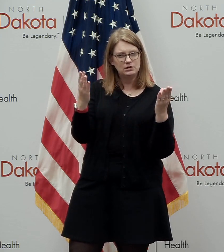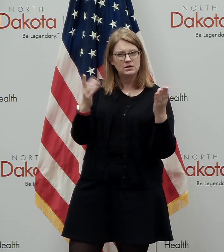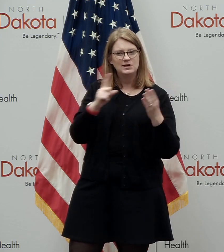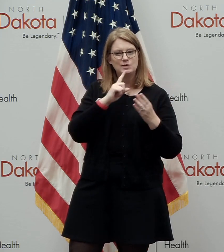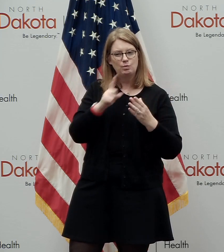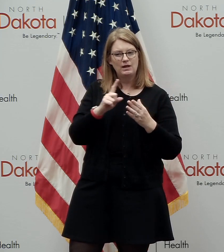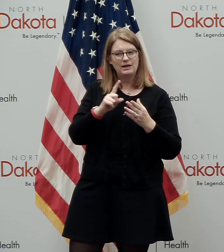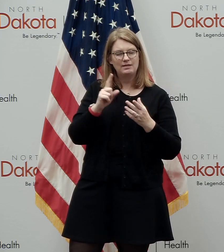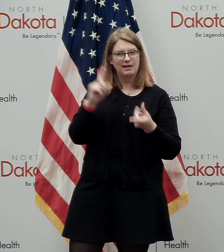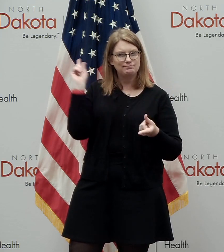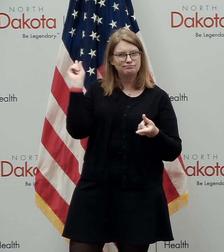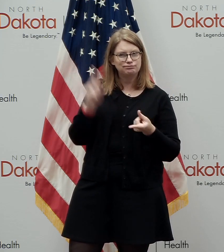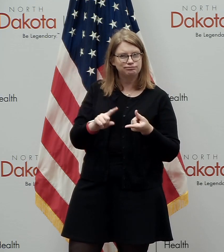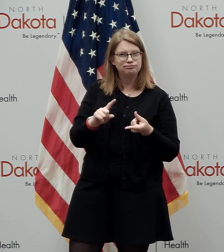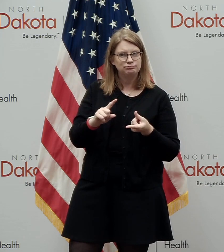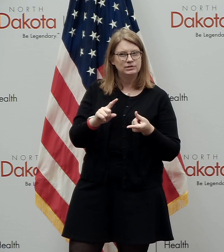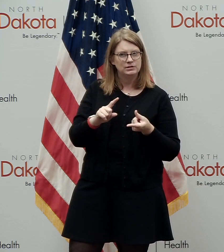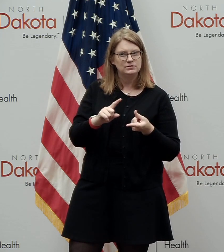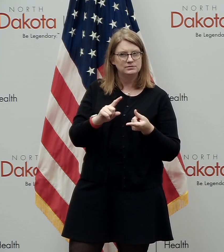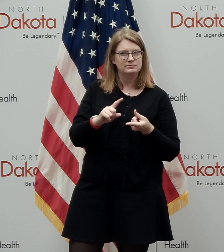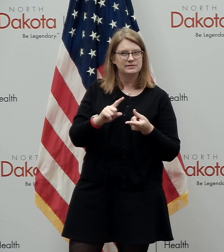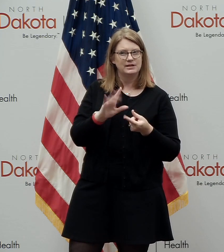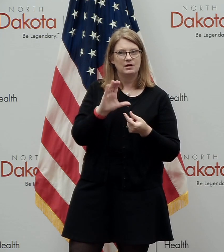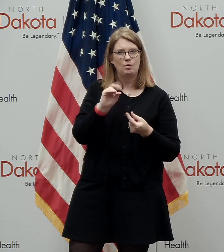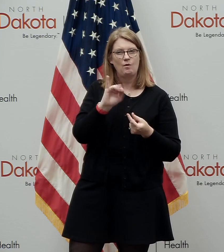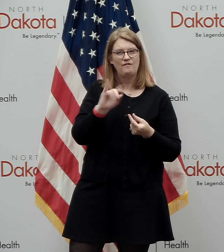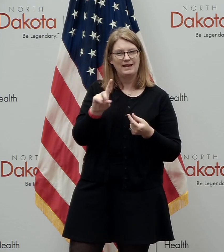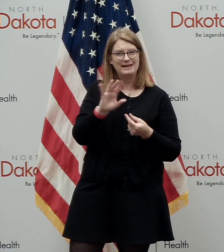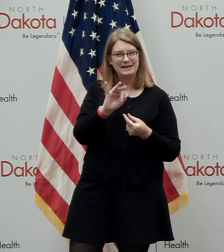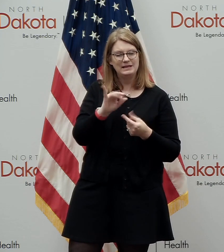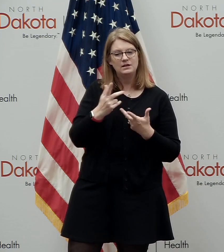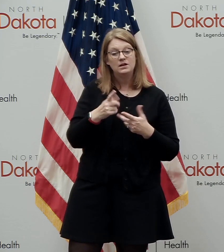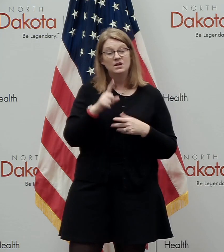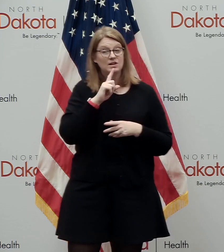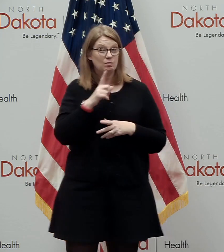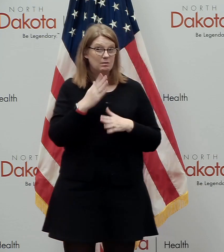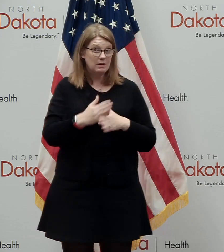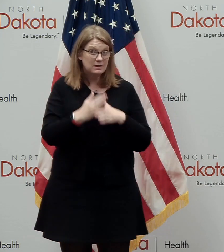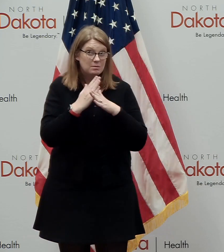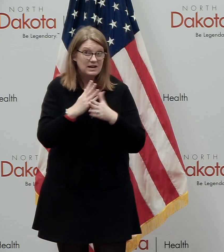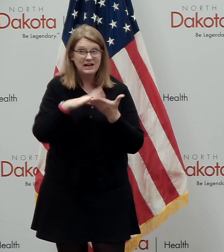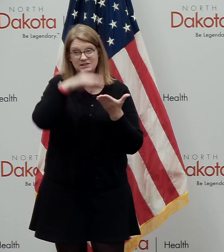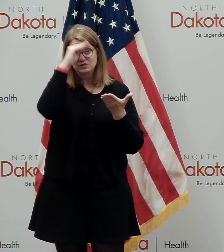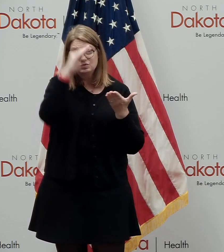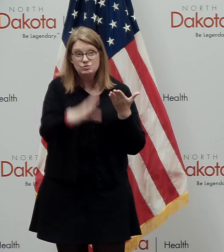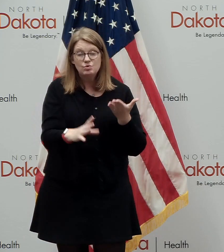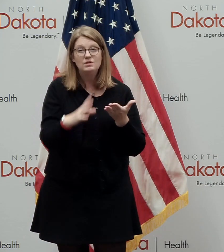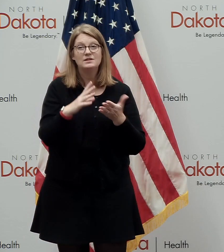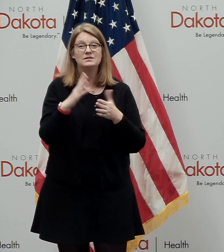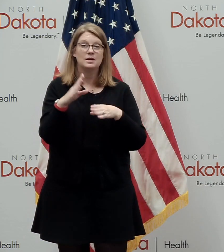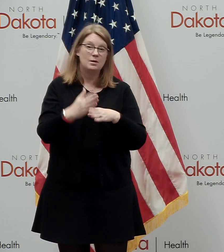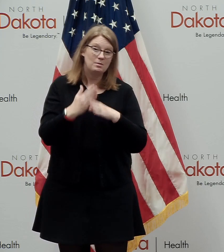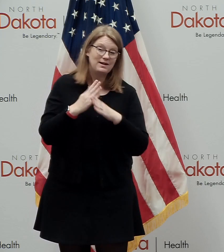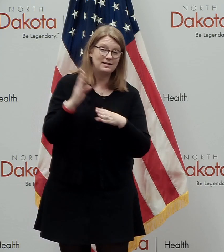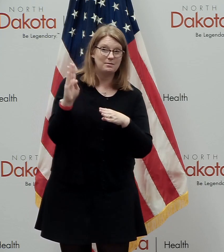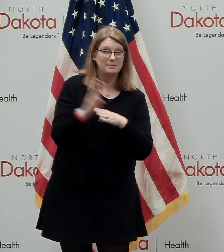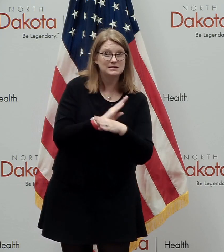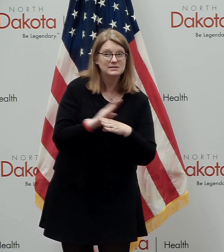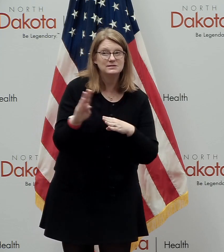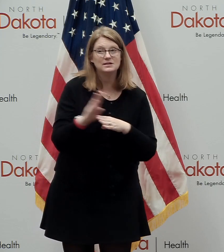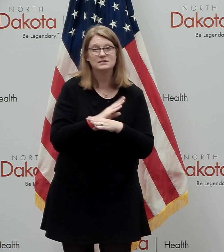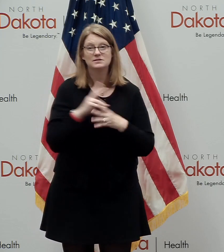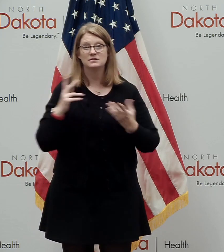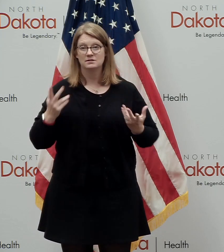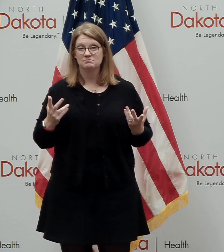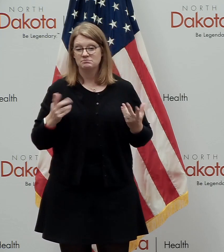COVID-19. And of course, they want to do this because they want to protect, they're vulnerable, but they want to protect students, they want to protect their businesses, because